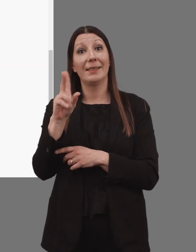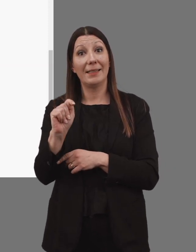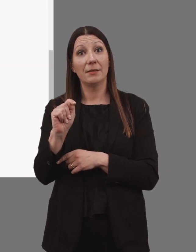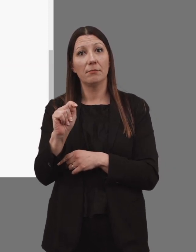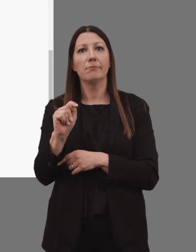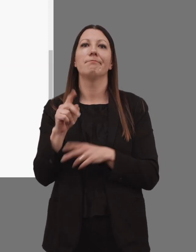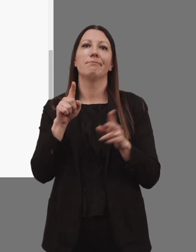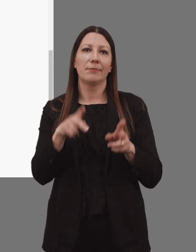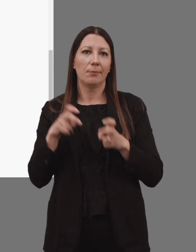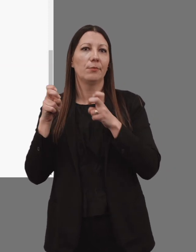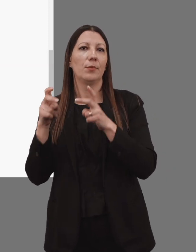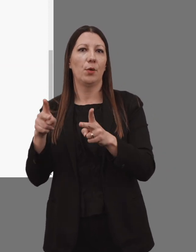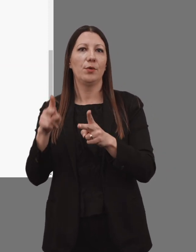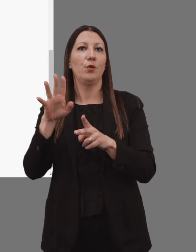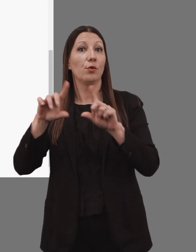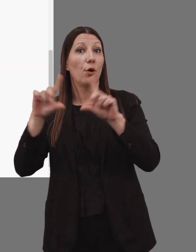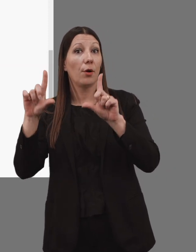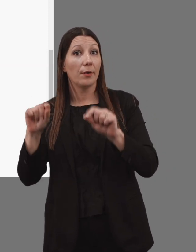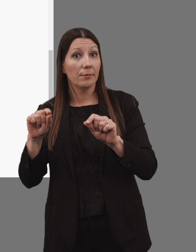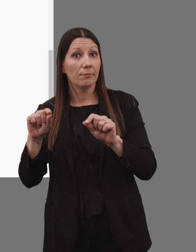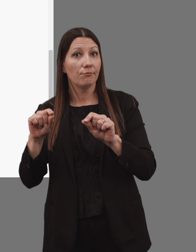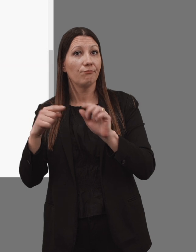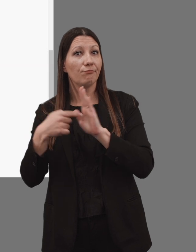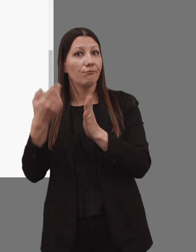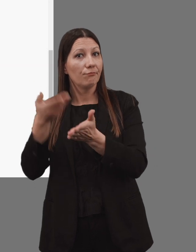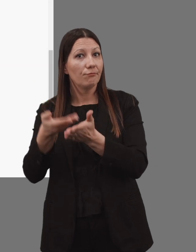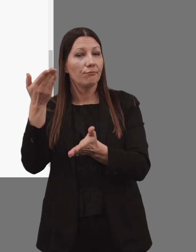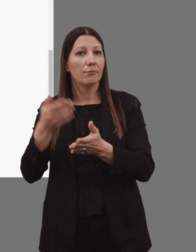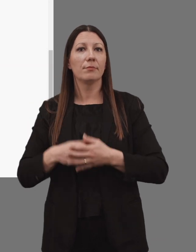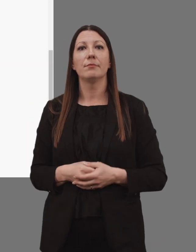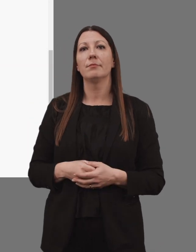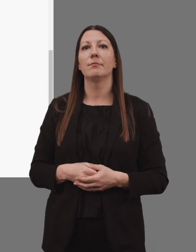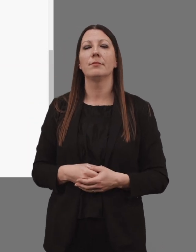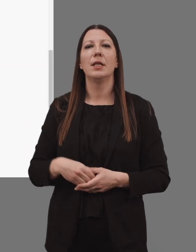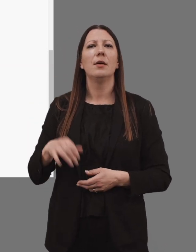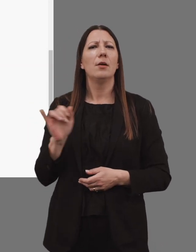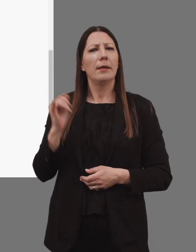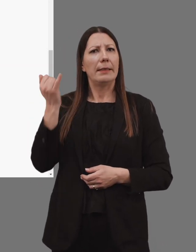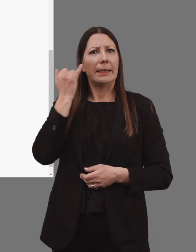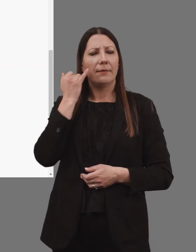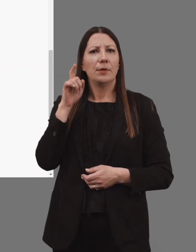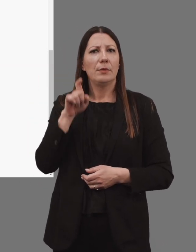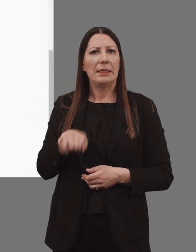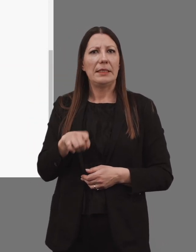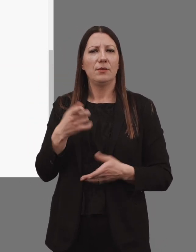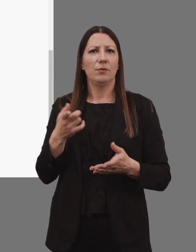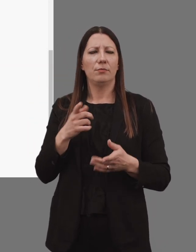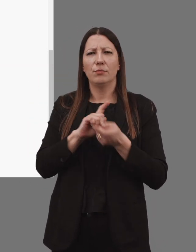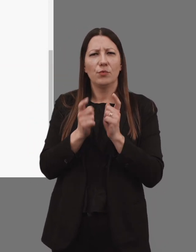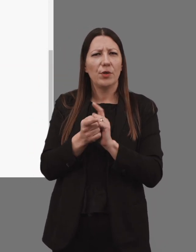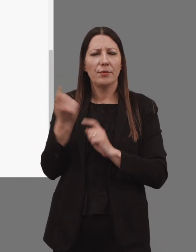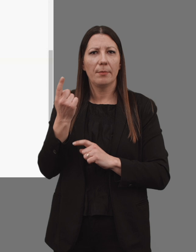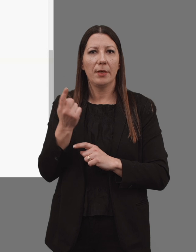that. And if you do need to make any corrections, so you have submitted your application and then you realize